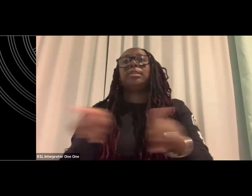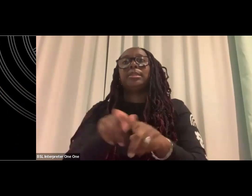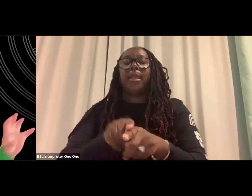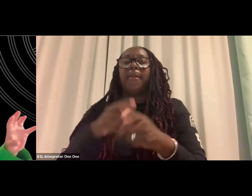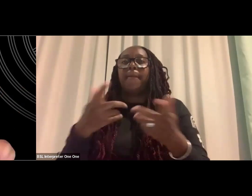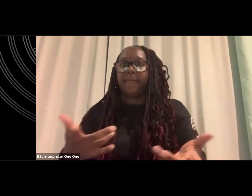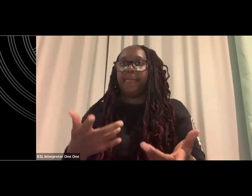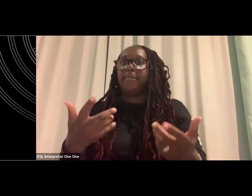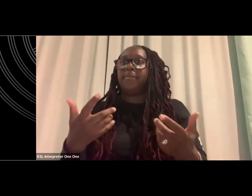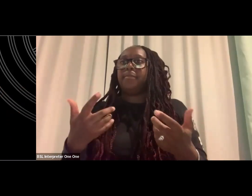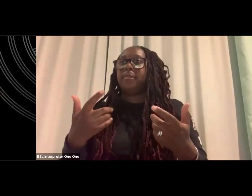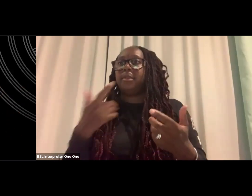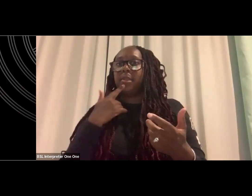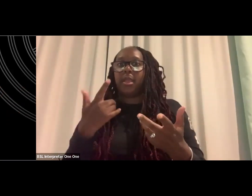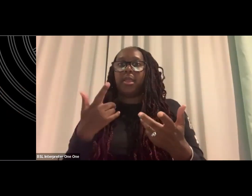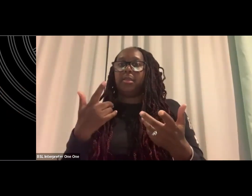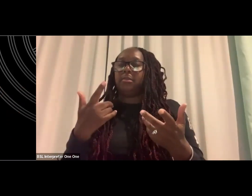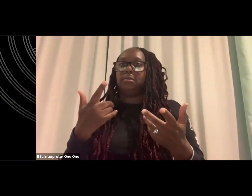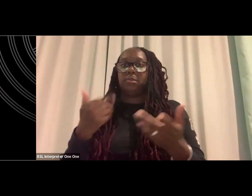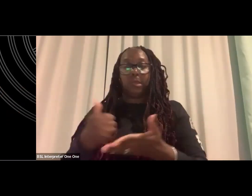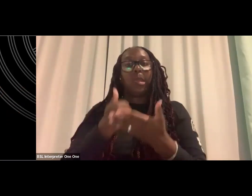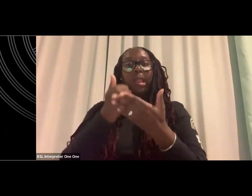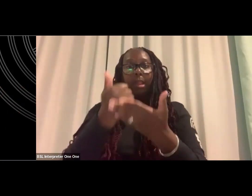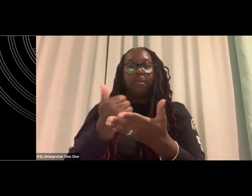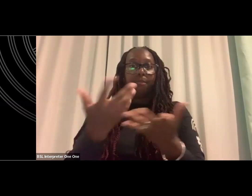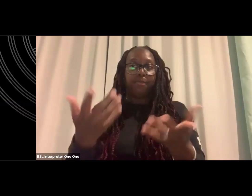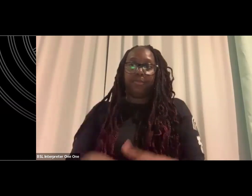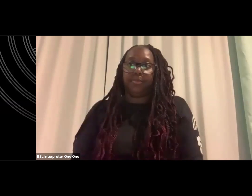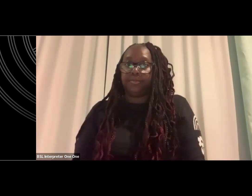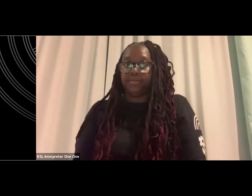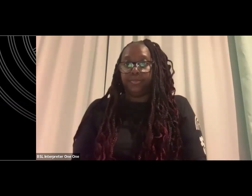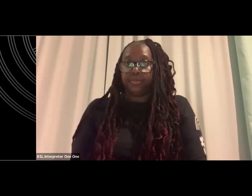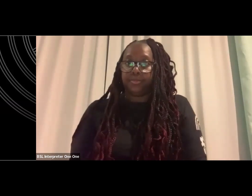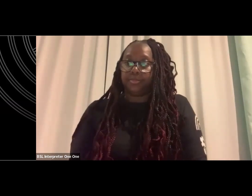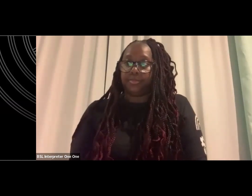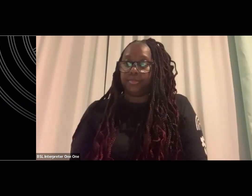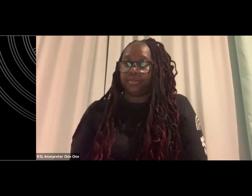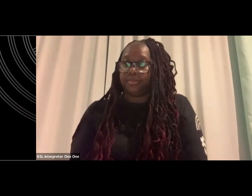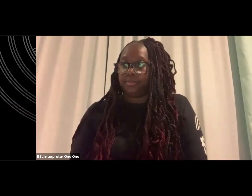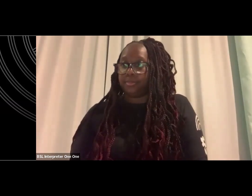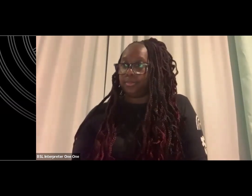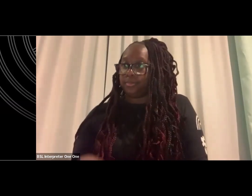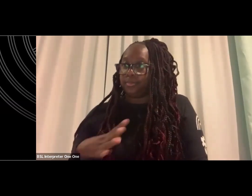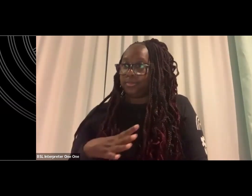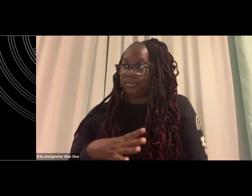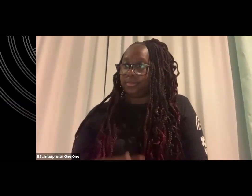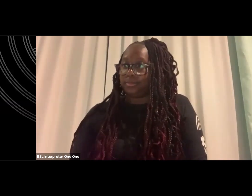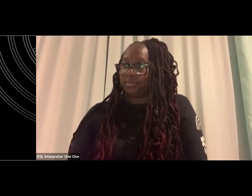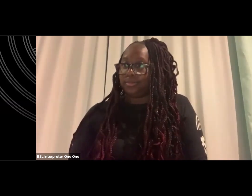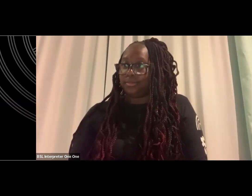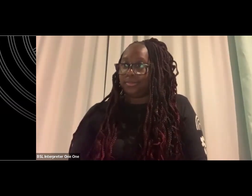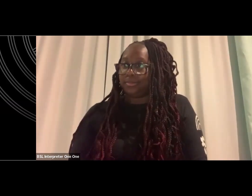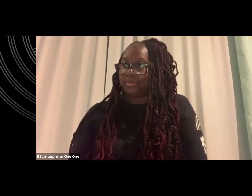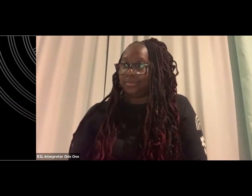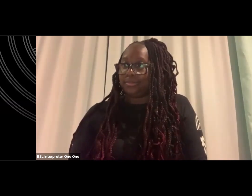determinants, going further upstream into root causes. And we're really excited to have